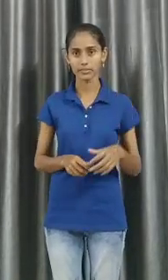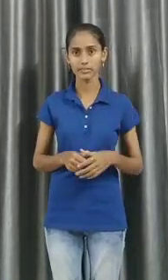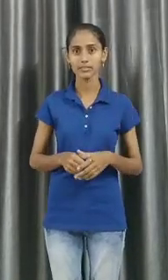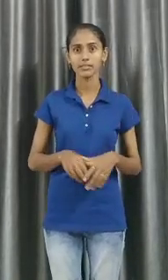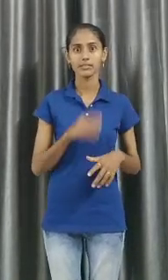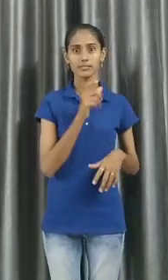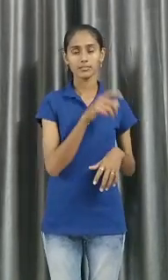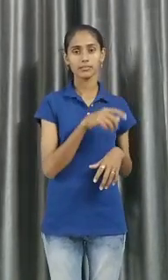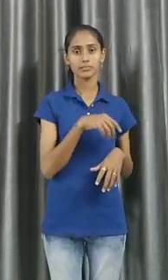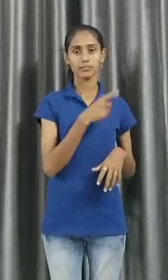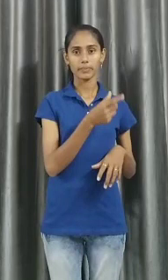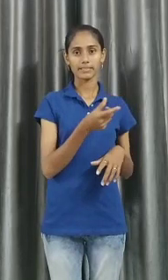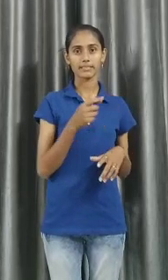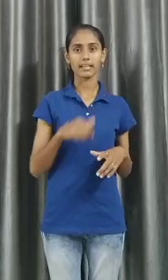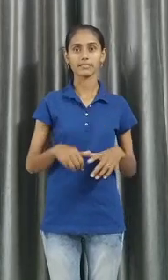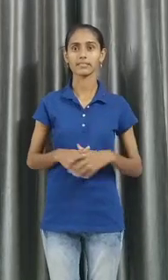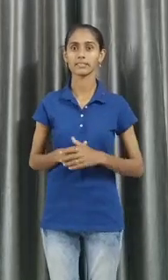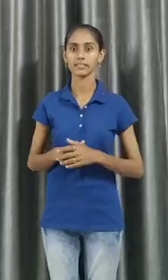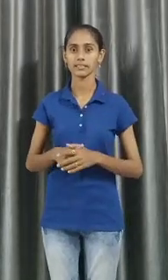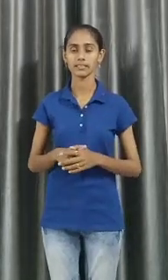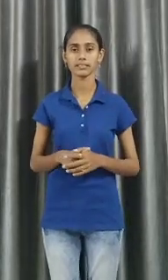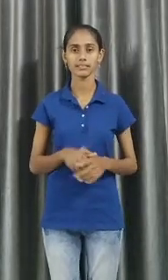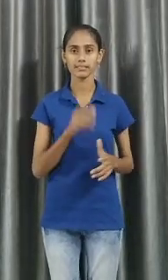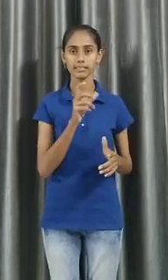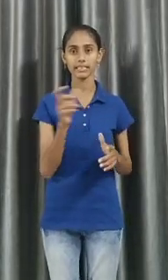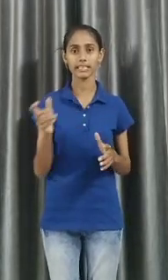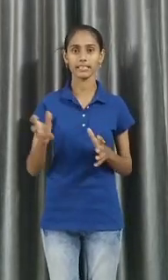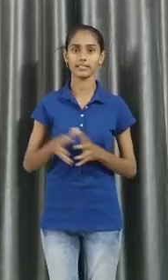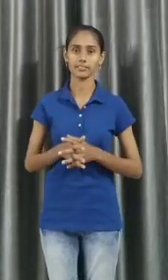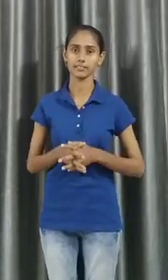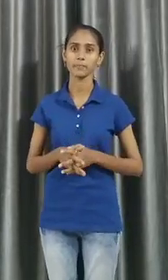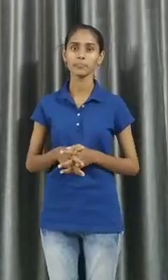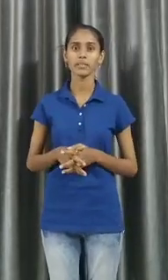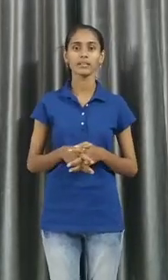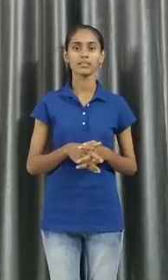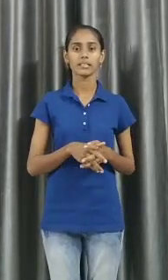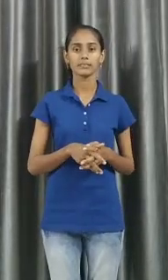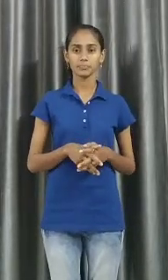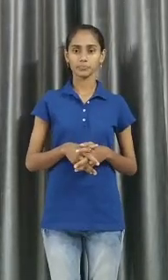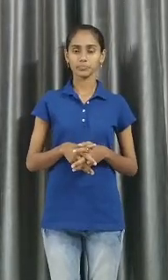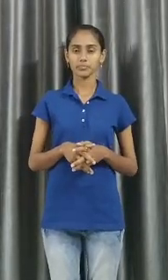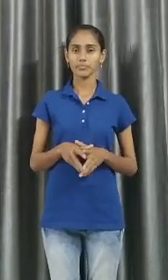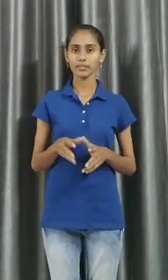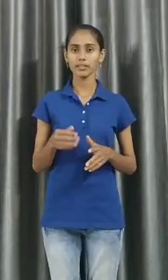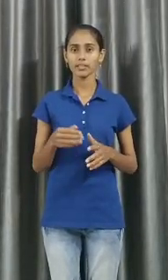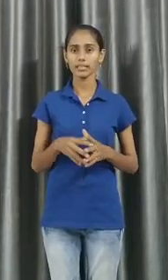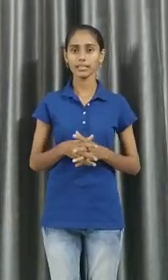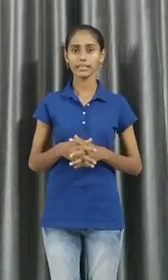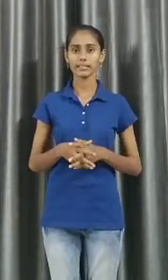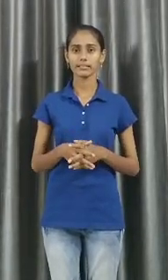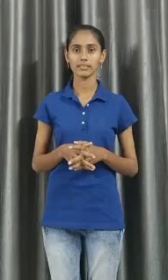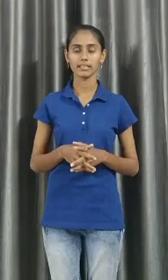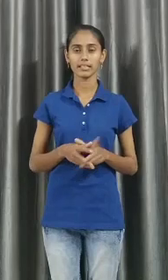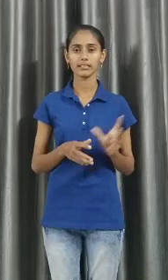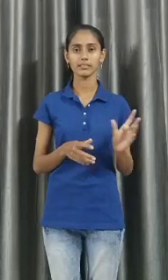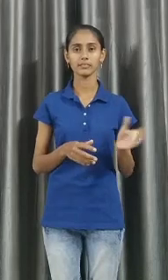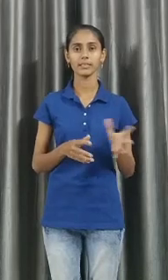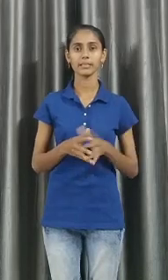the base class. This is the inheritance. Then inheritance, there are